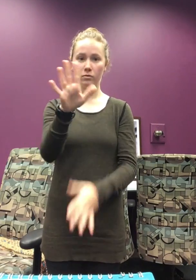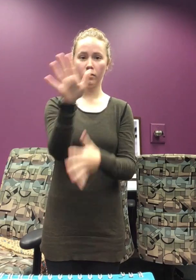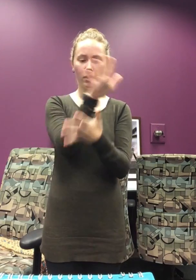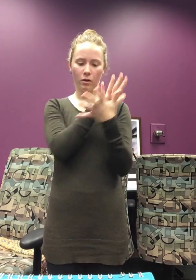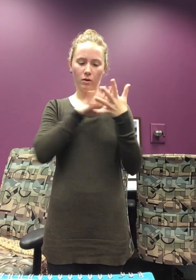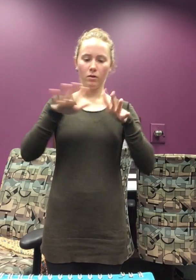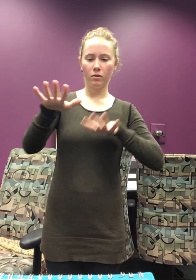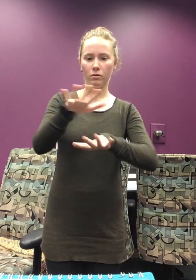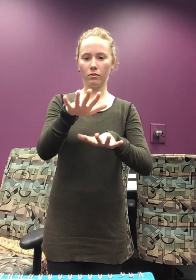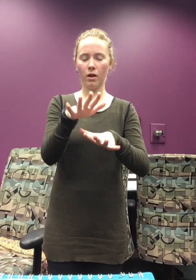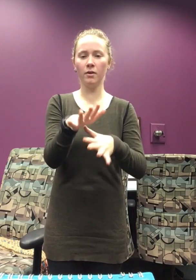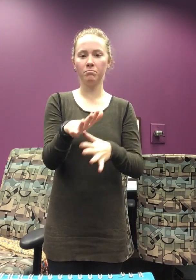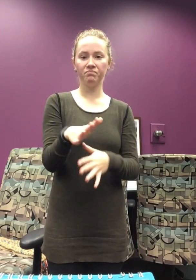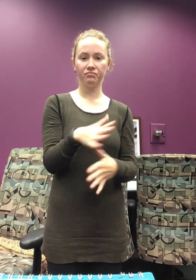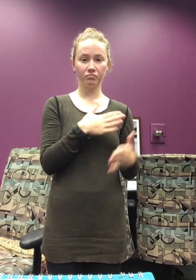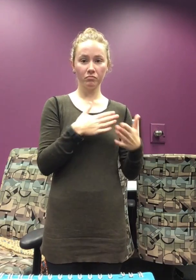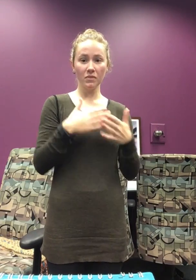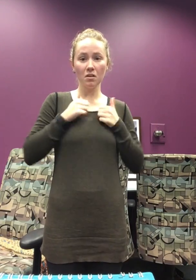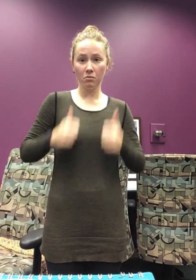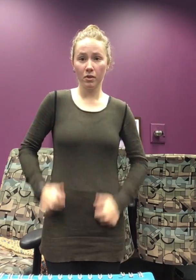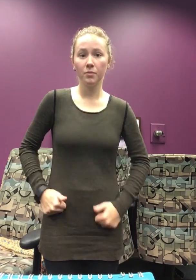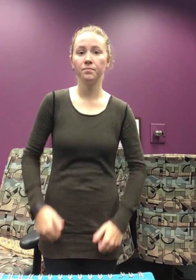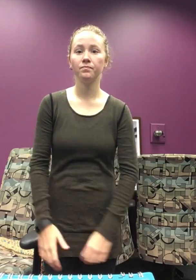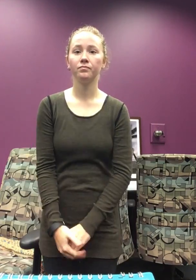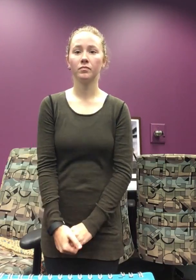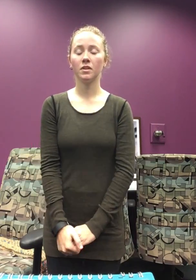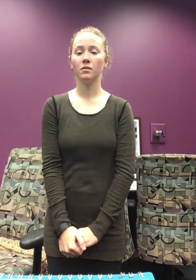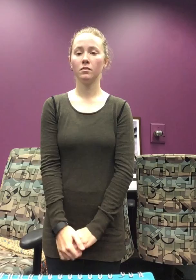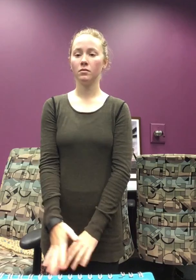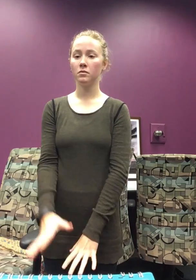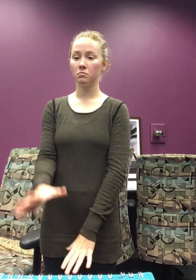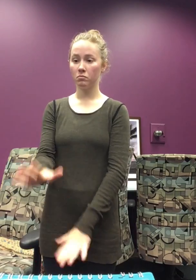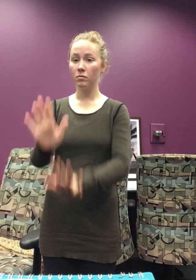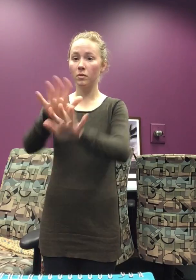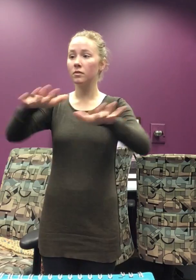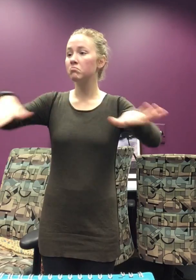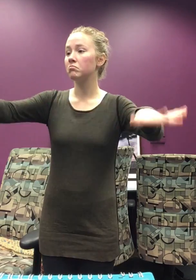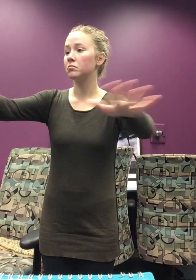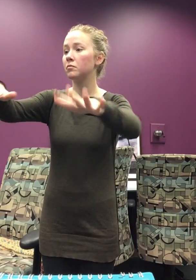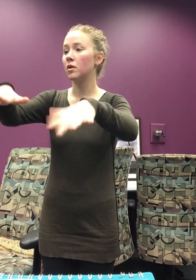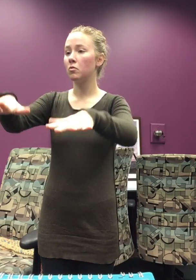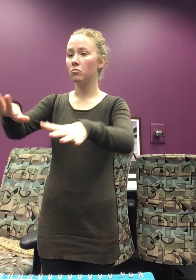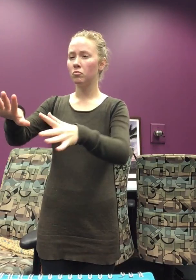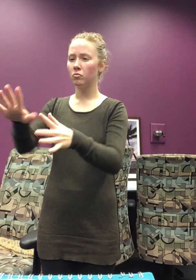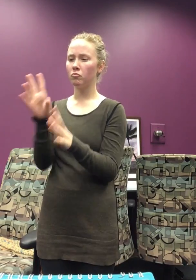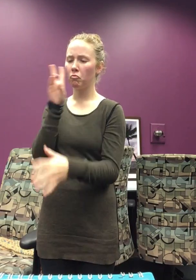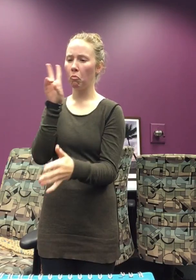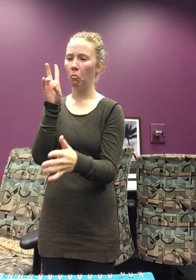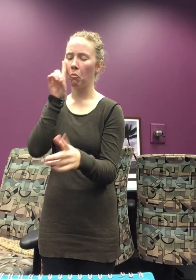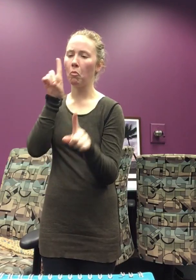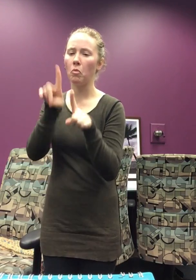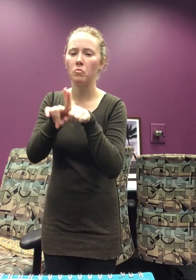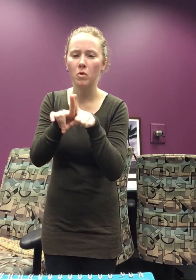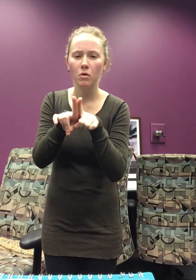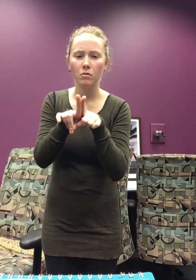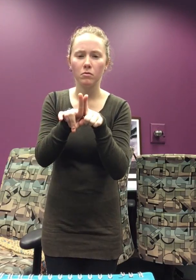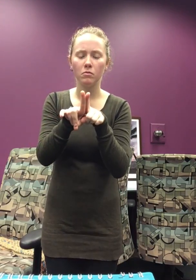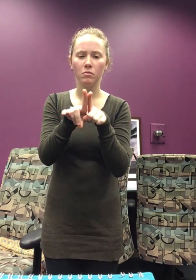respiration measuring with our heart rate, we noticed how we really had a different heart rate